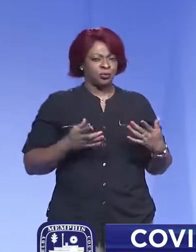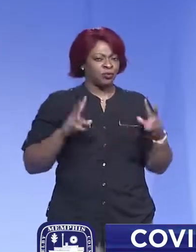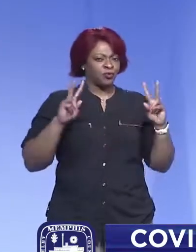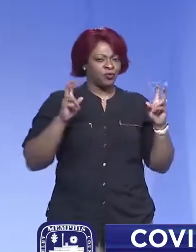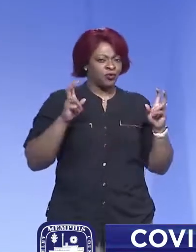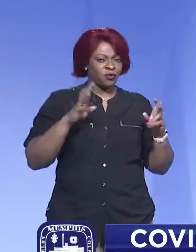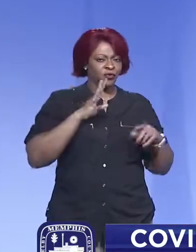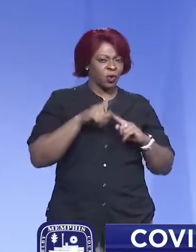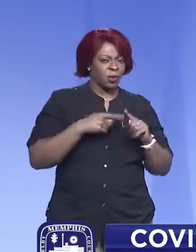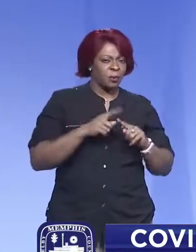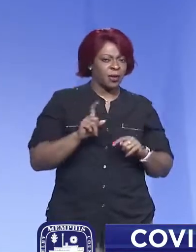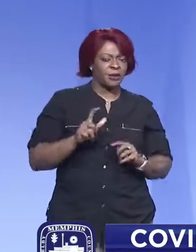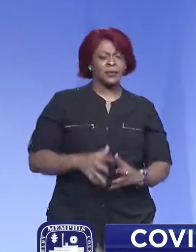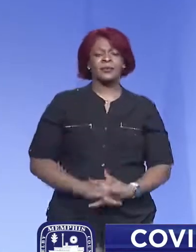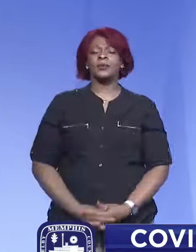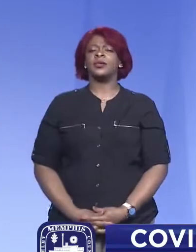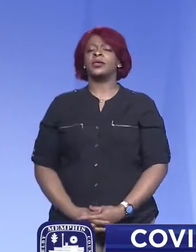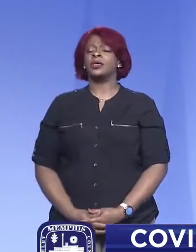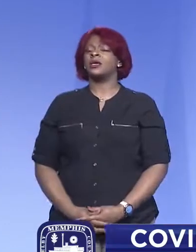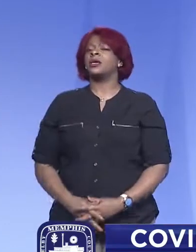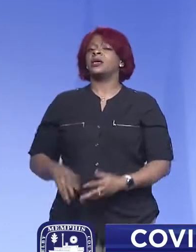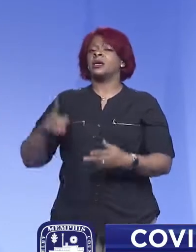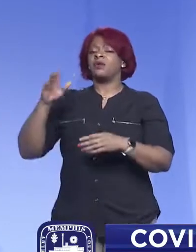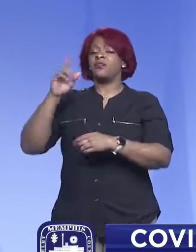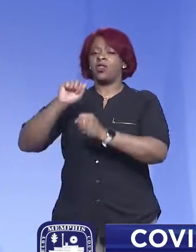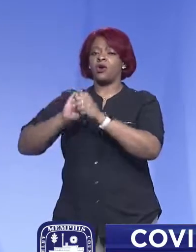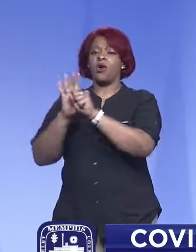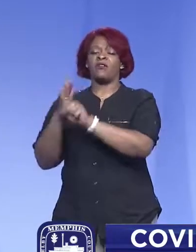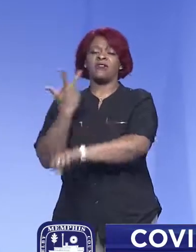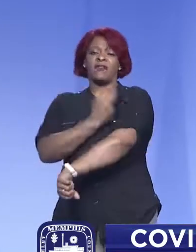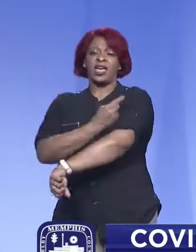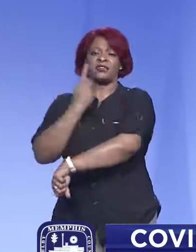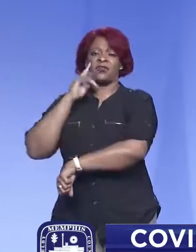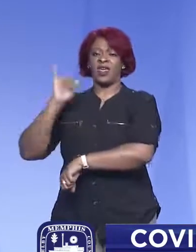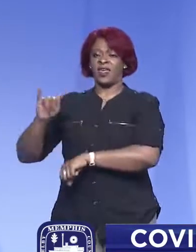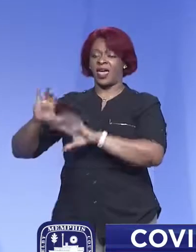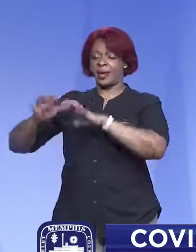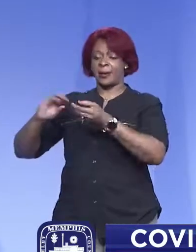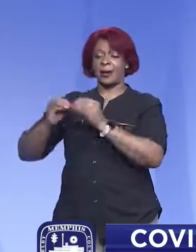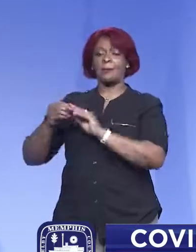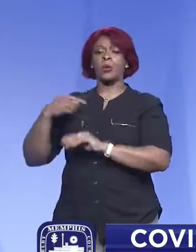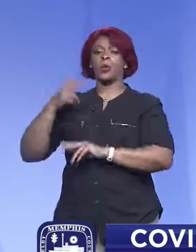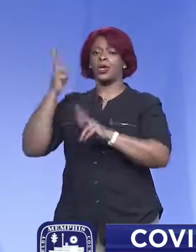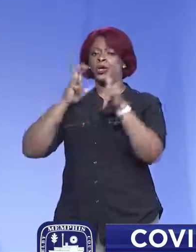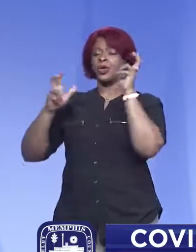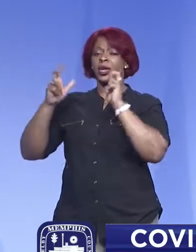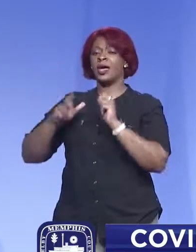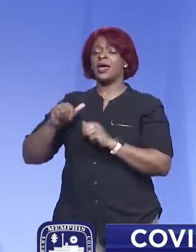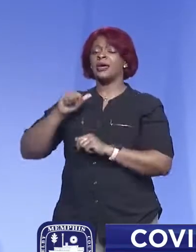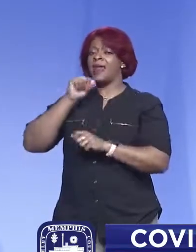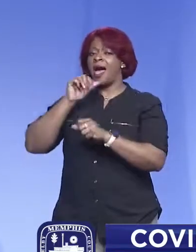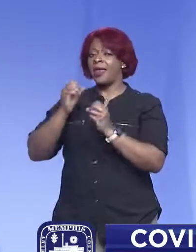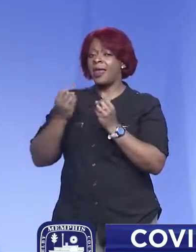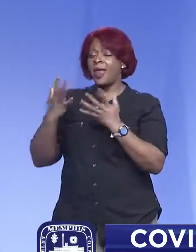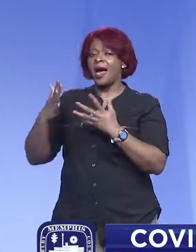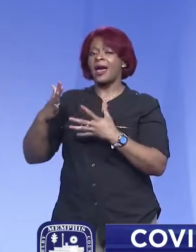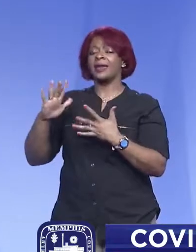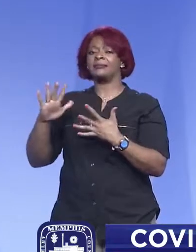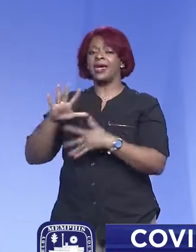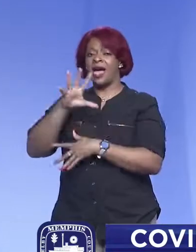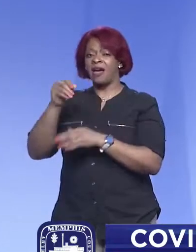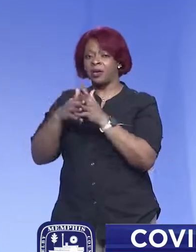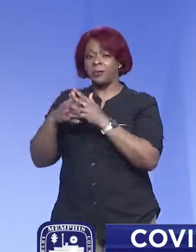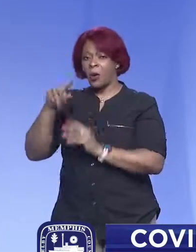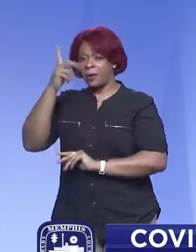to? Well, getting the COVID vaccines, basically we're hearing that fewer African Americans and Hispanics are